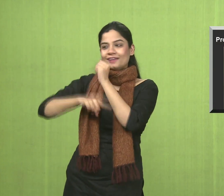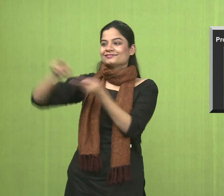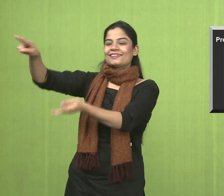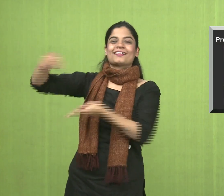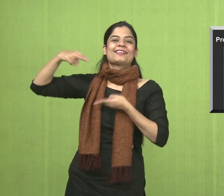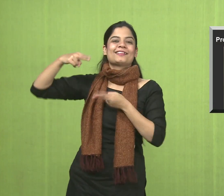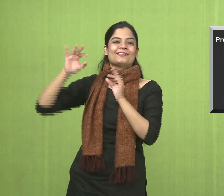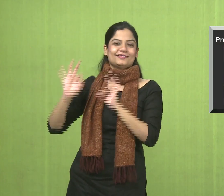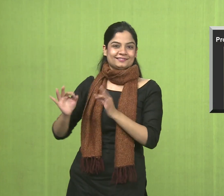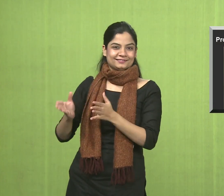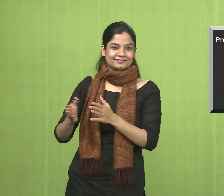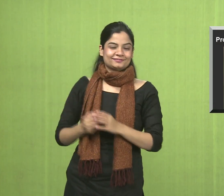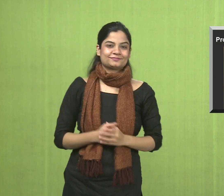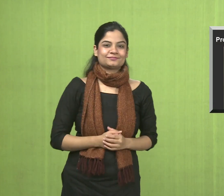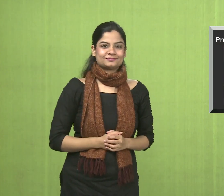It's called the Provident Fund Scheme.